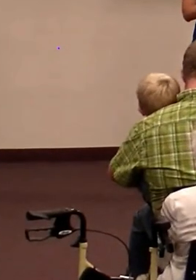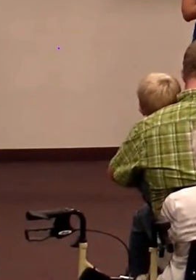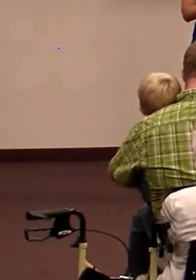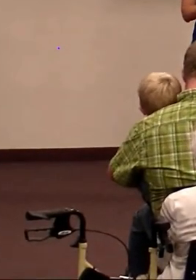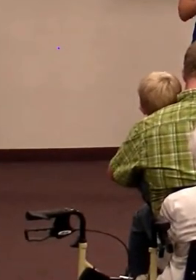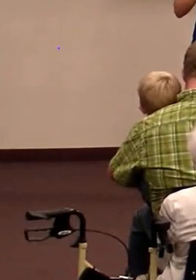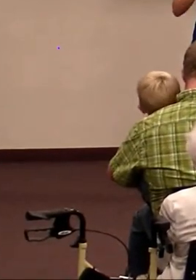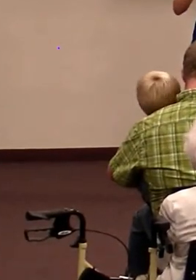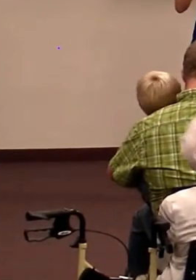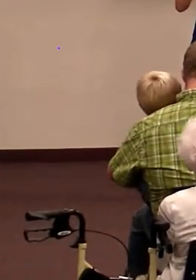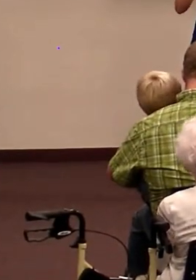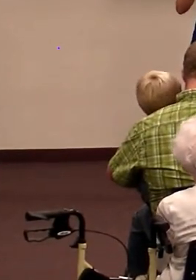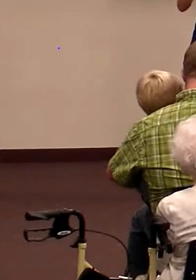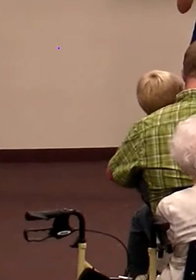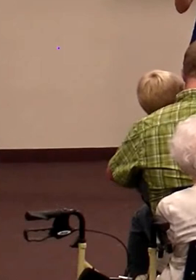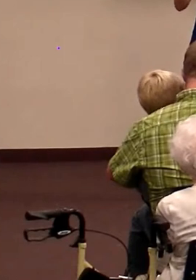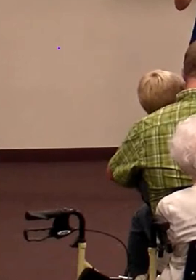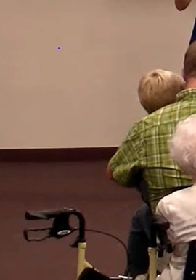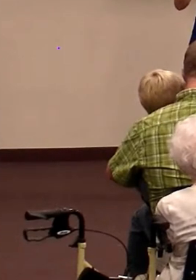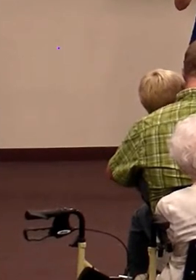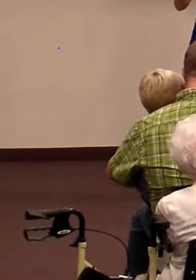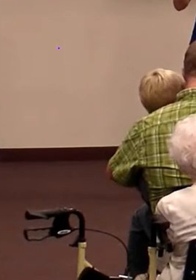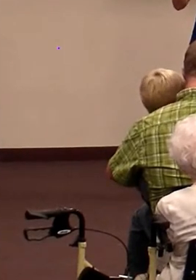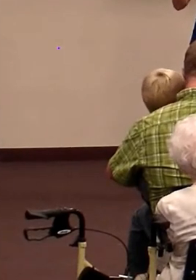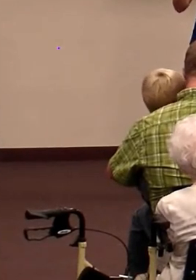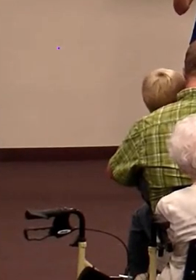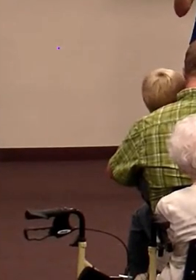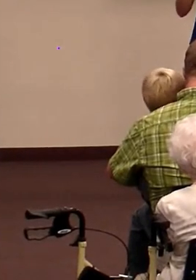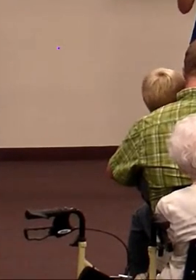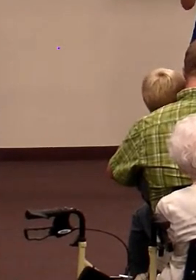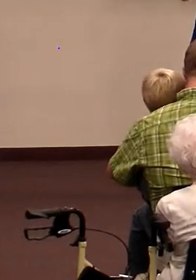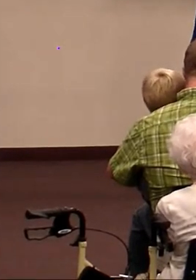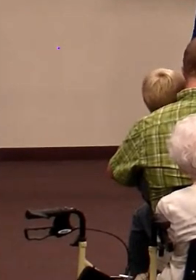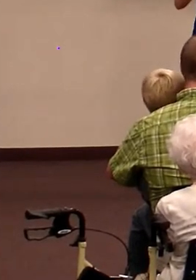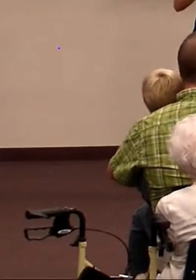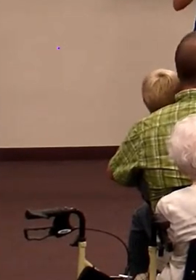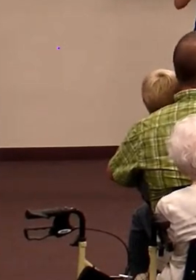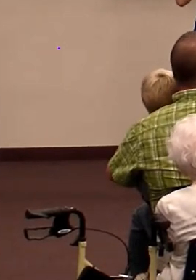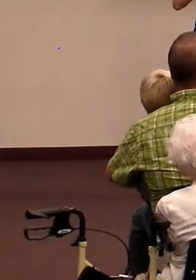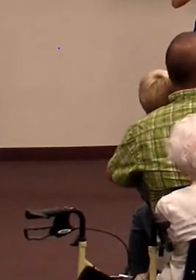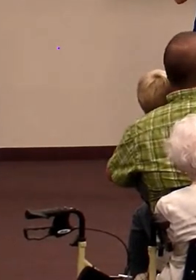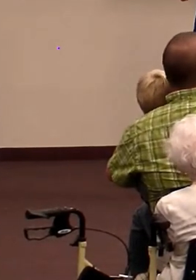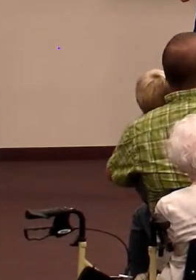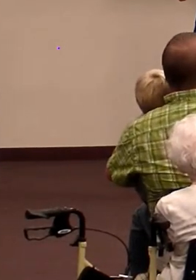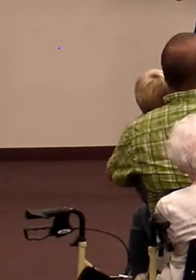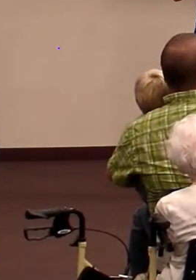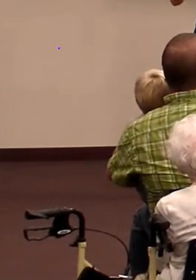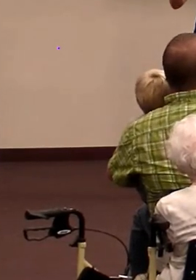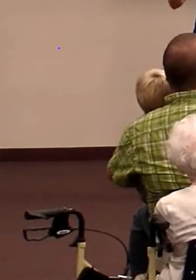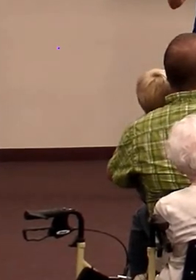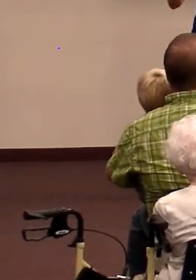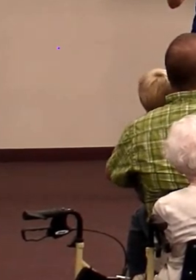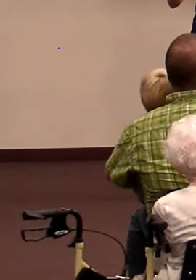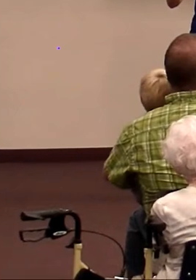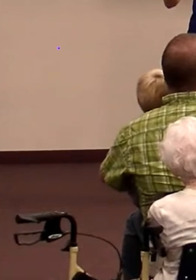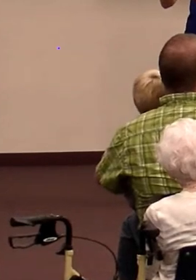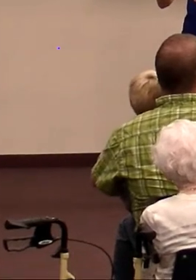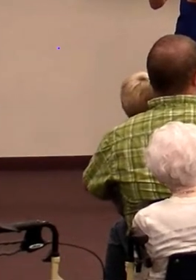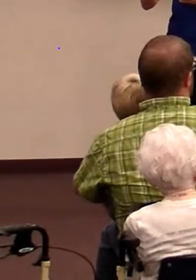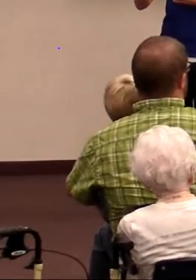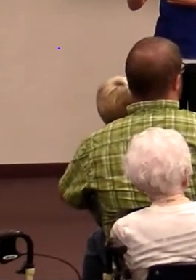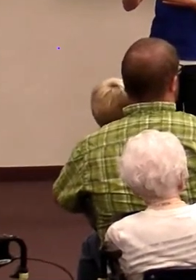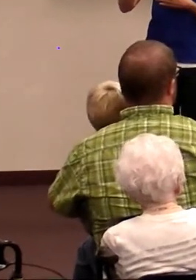Chris and Brenda have two sons. Their eldest is Alan Swinford. Alan is married to